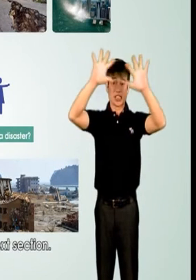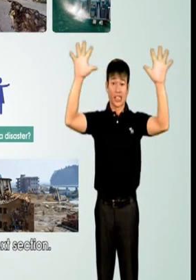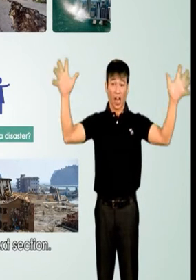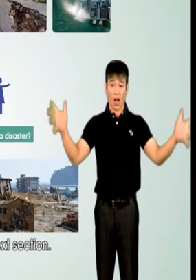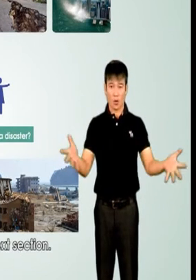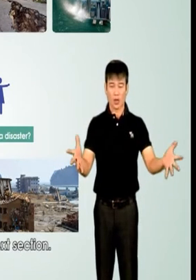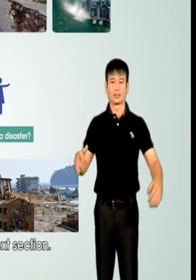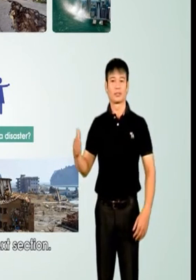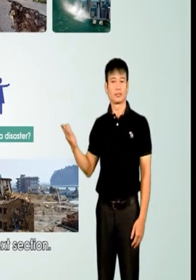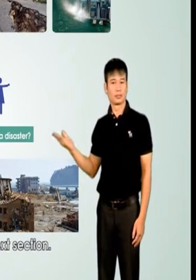in the next section.